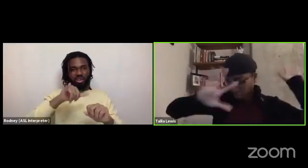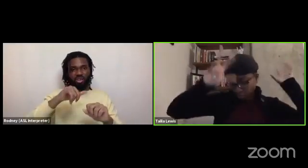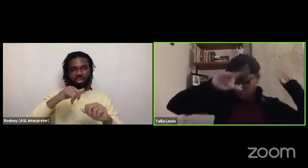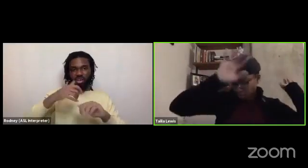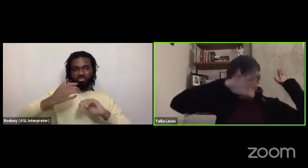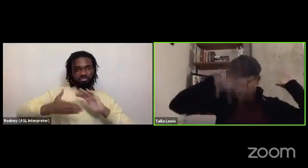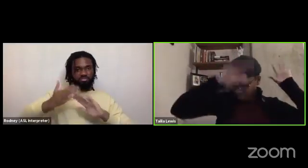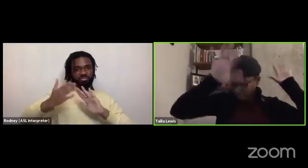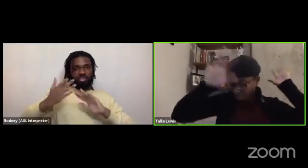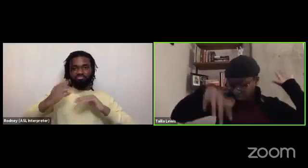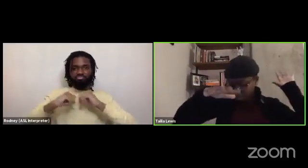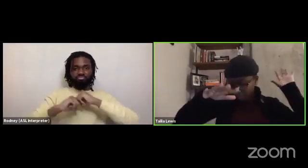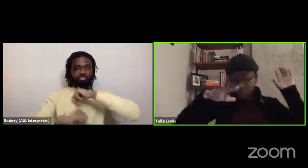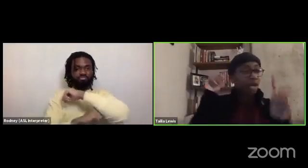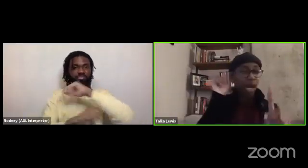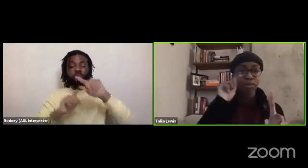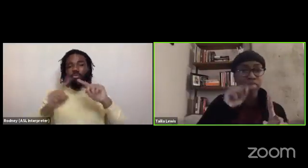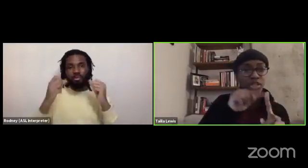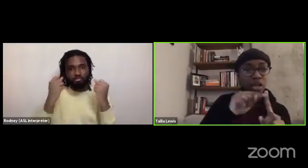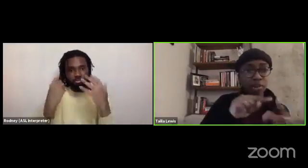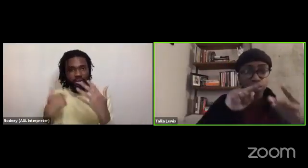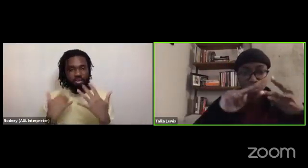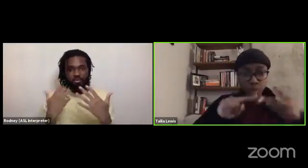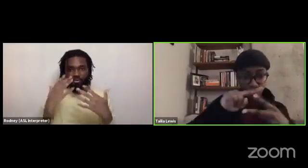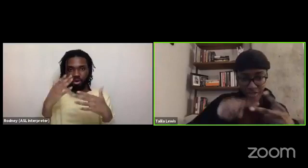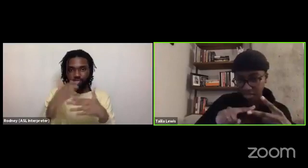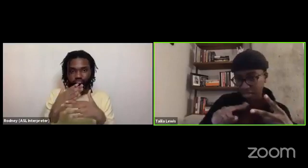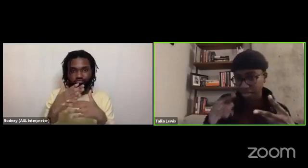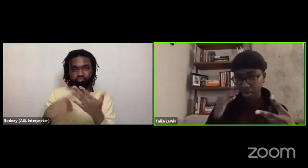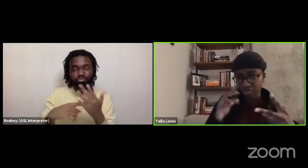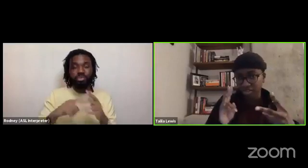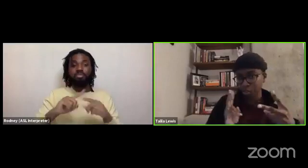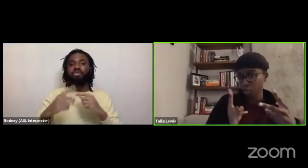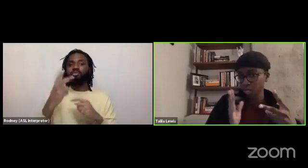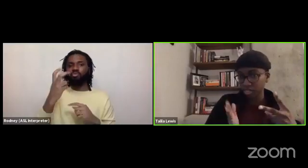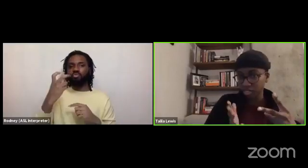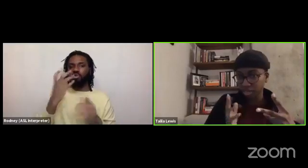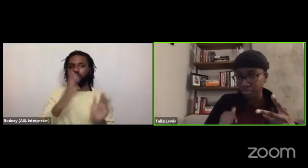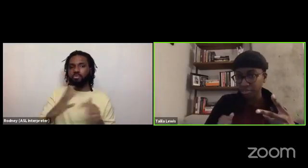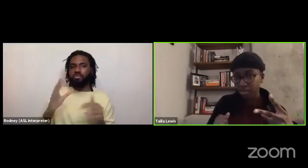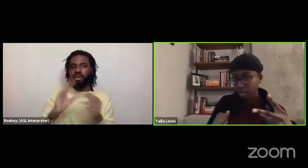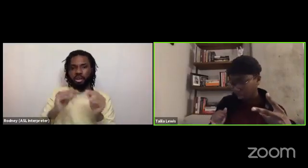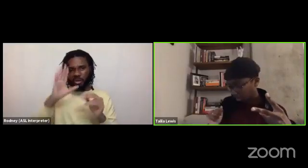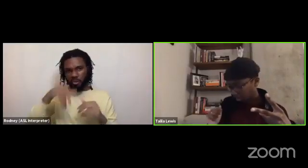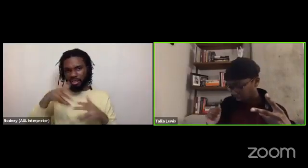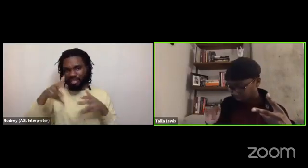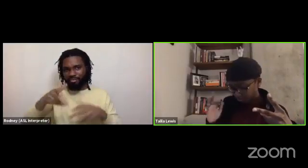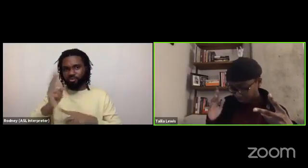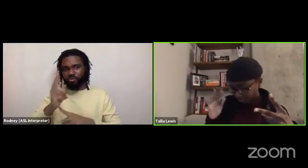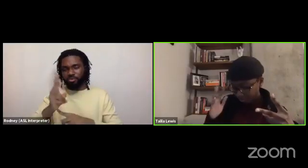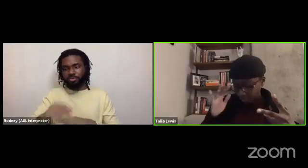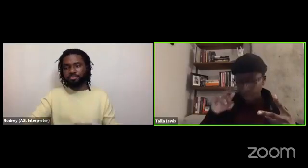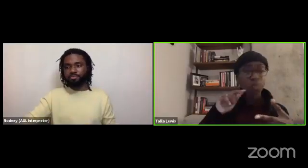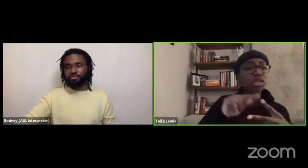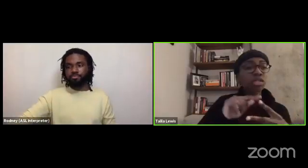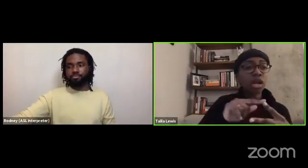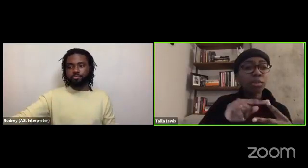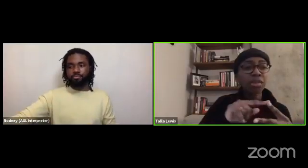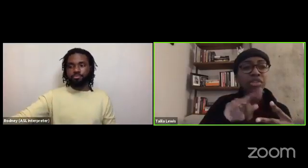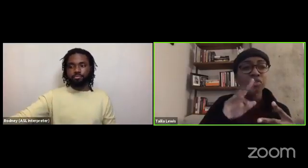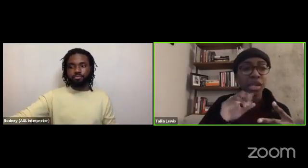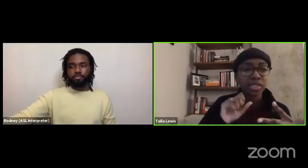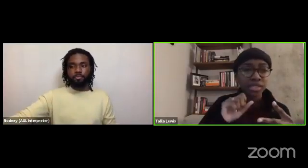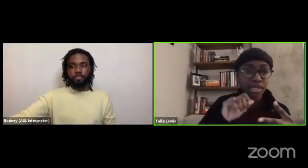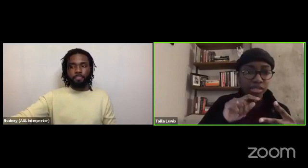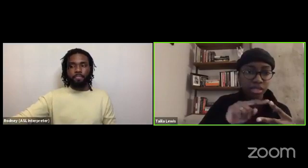There's so much I want to share. I'm going to talk about two more things. I know I have like 2 minutes left. I want to talk